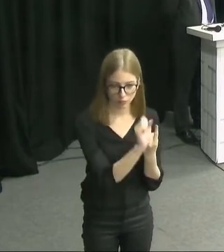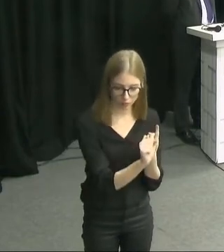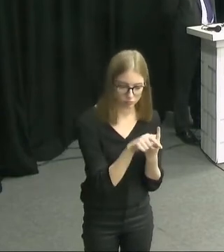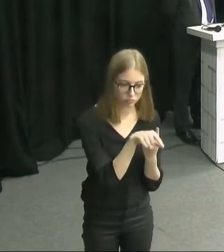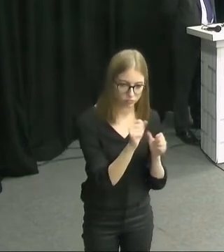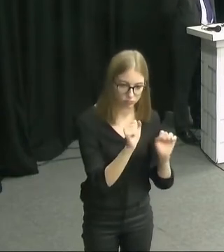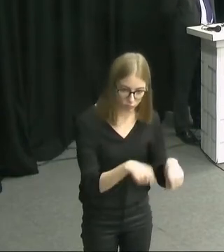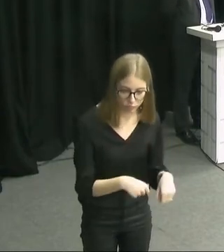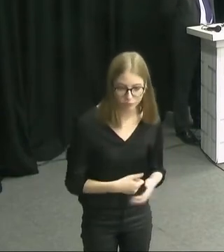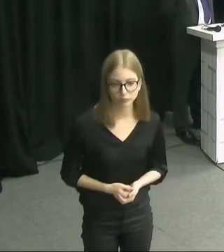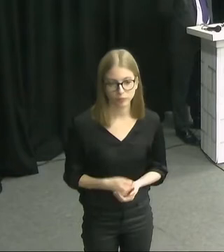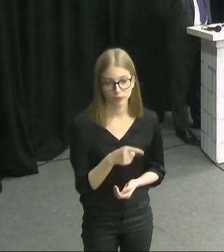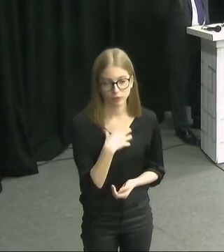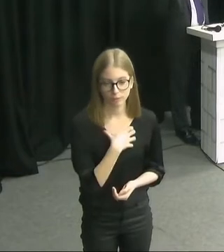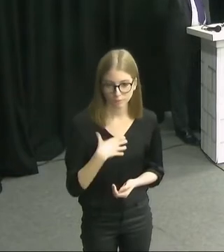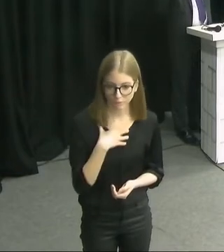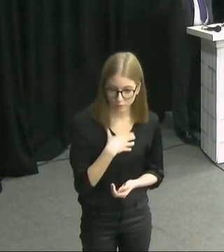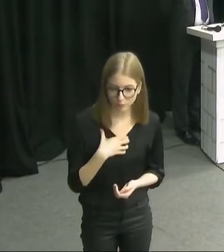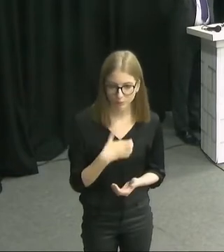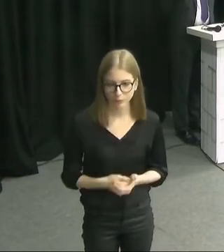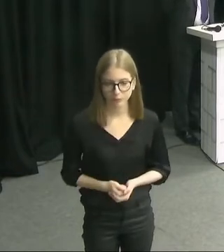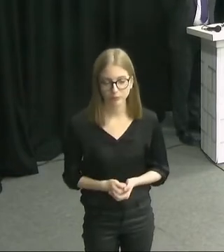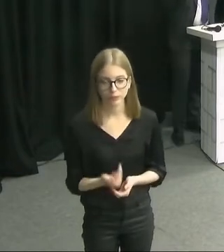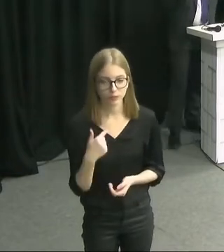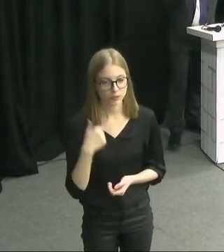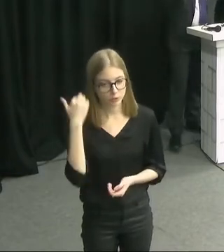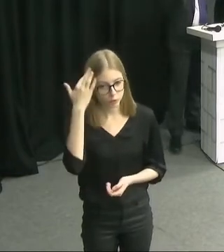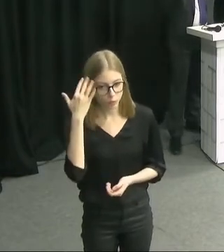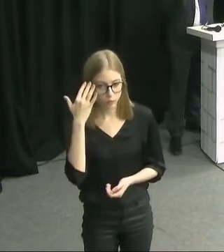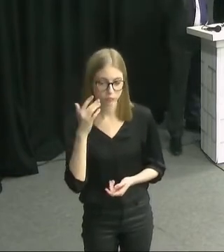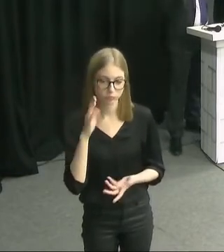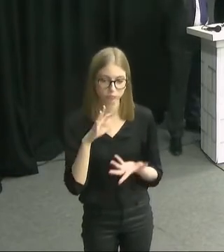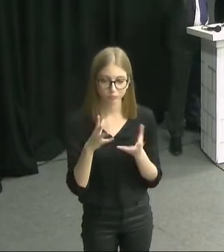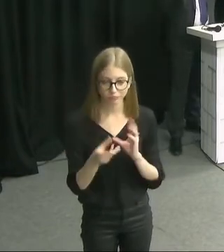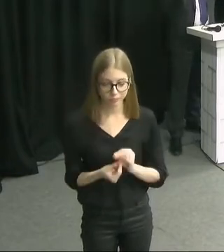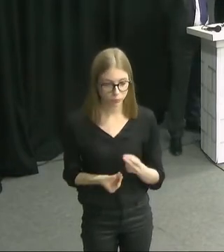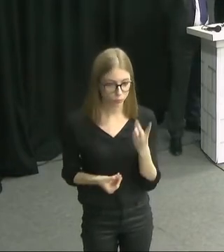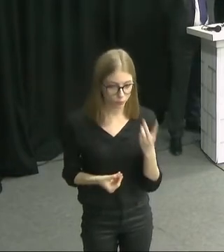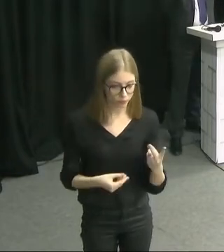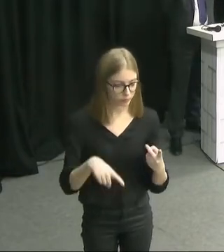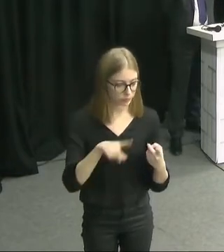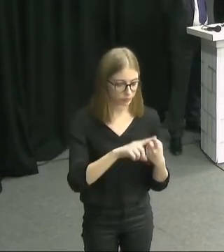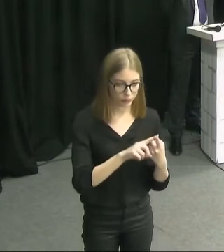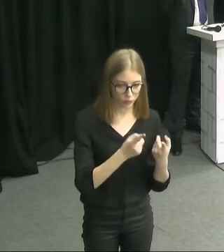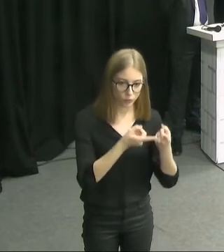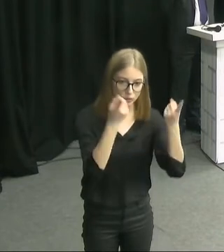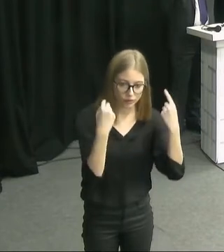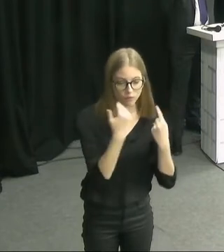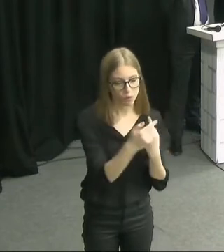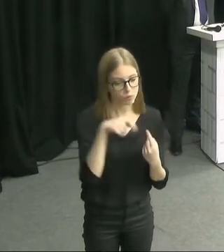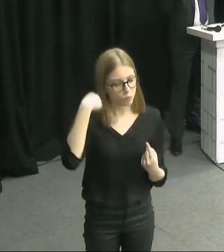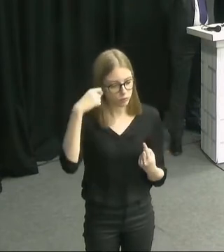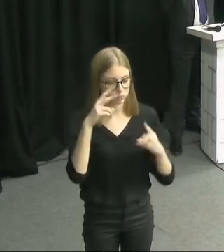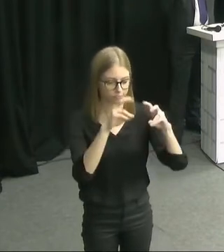other types of institutions, from colleges and others. So firstly, a university should be